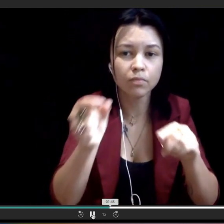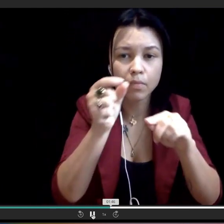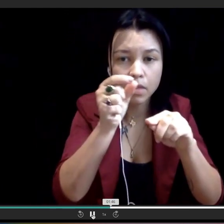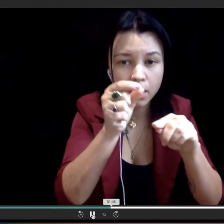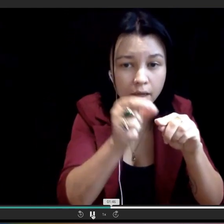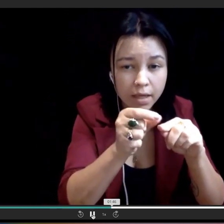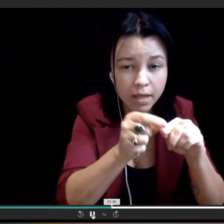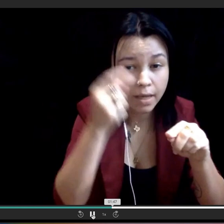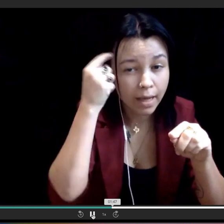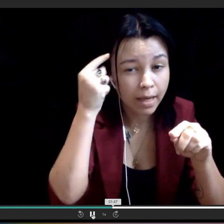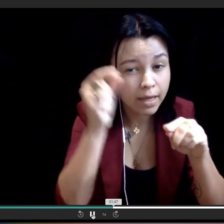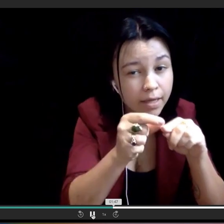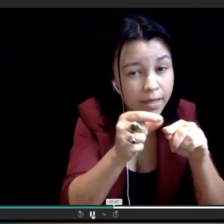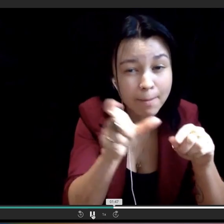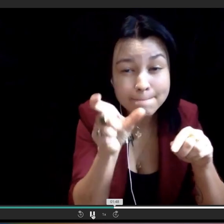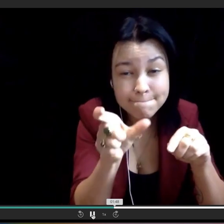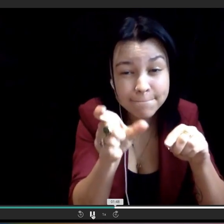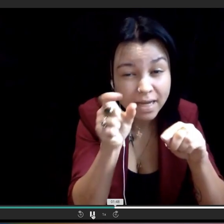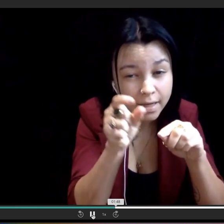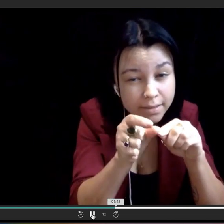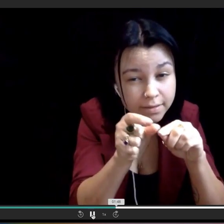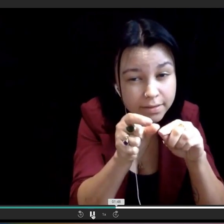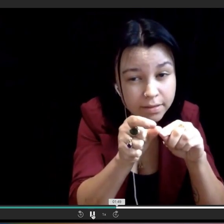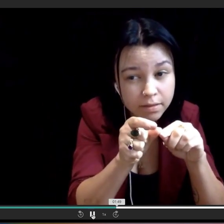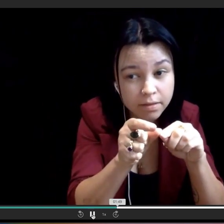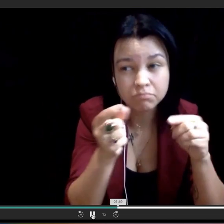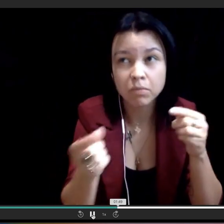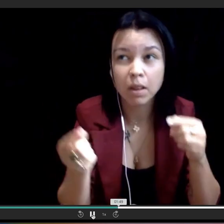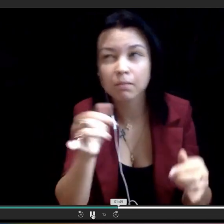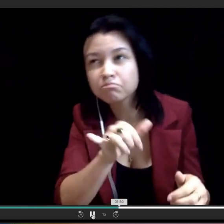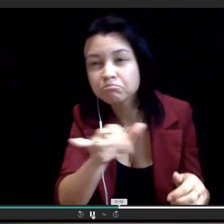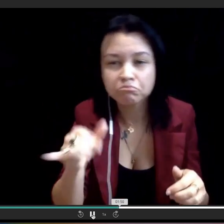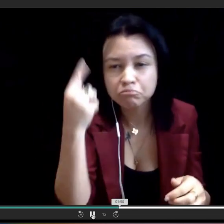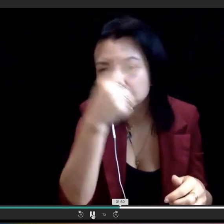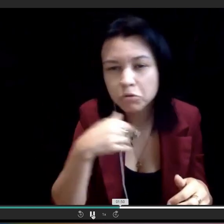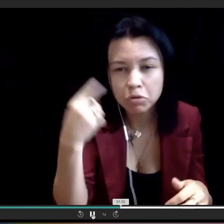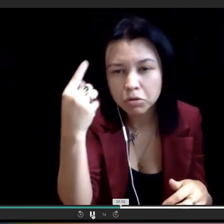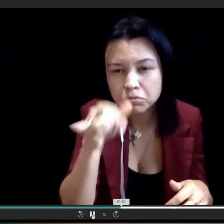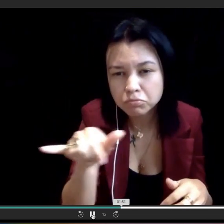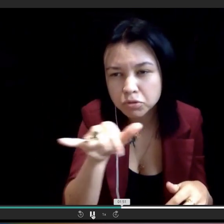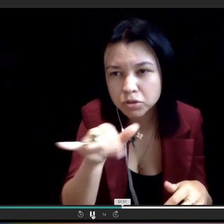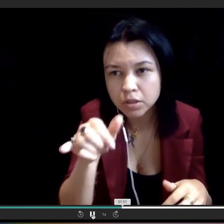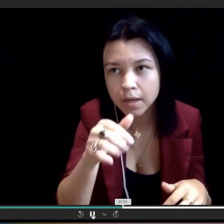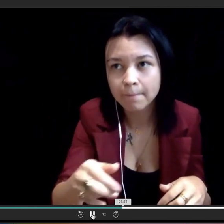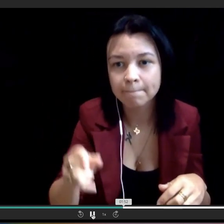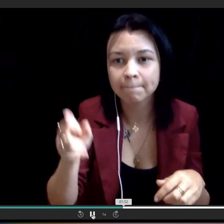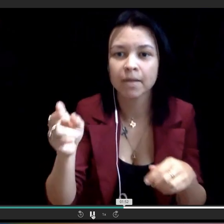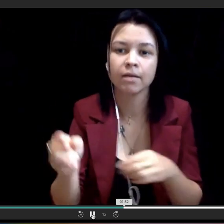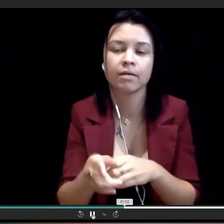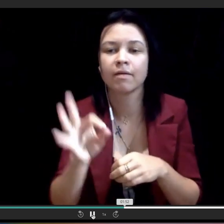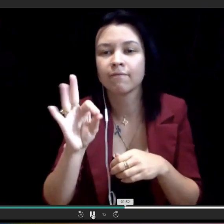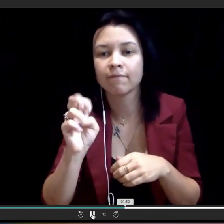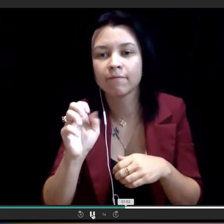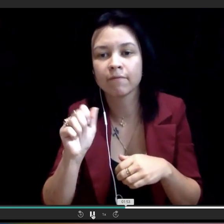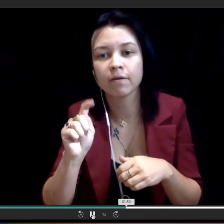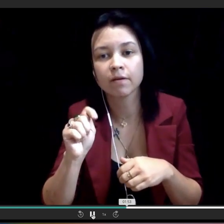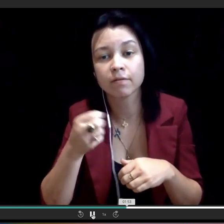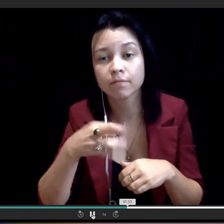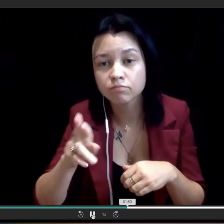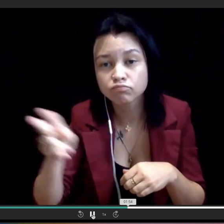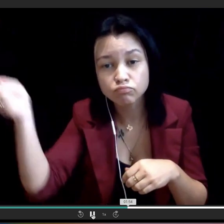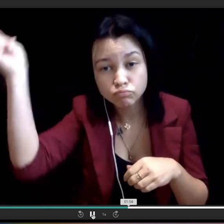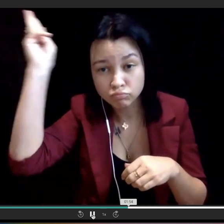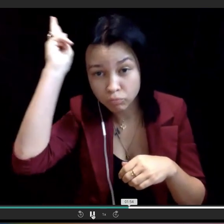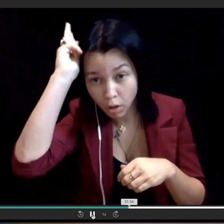in some colonies. For instance, in ants that harvest